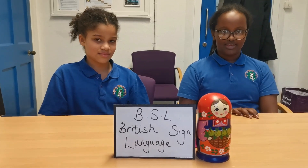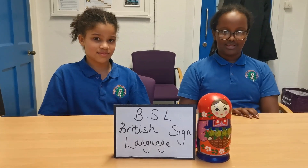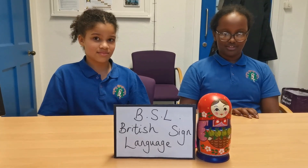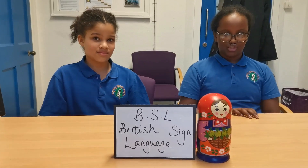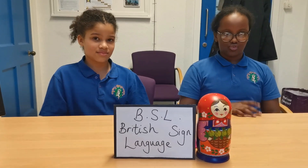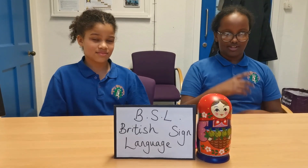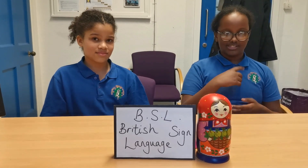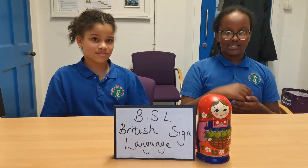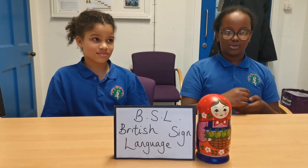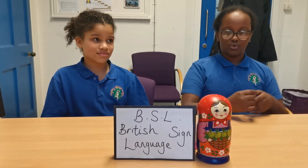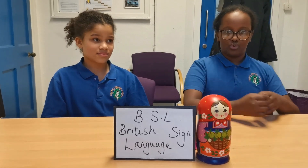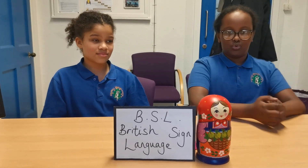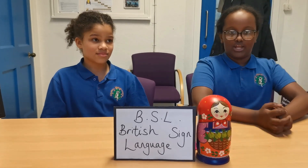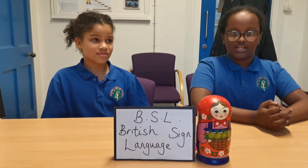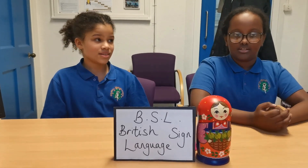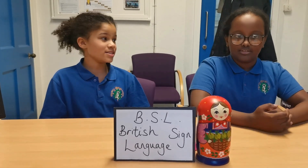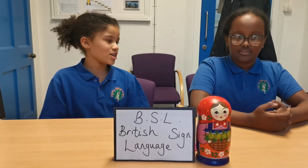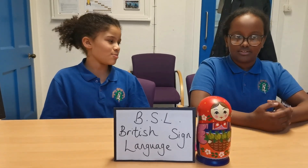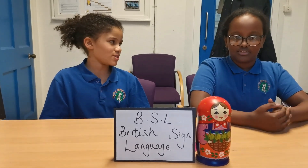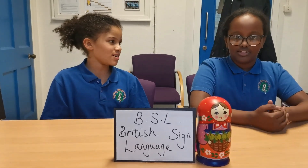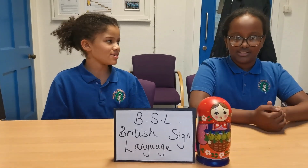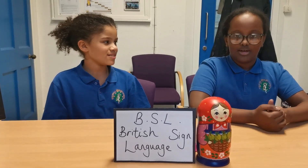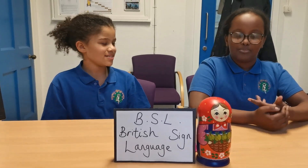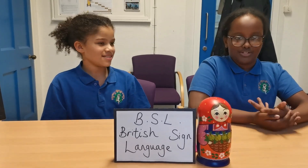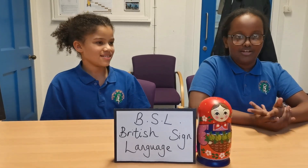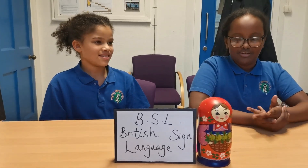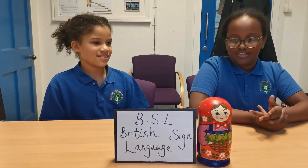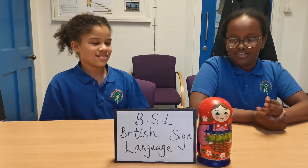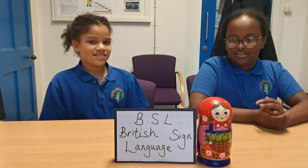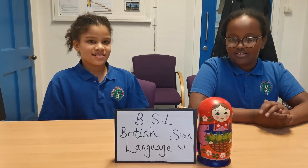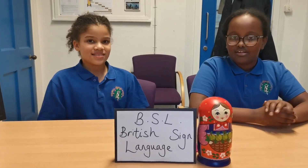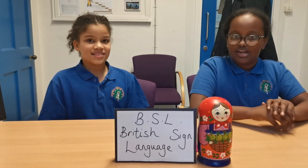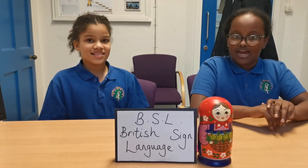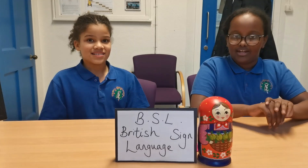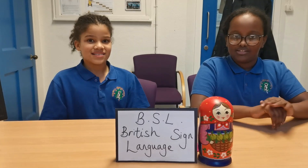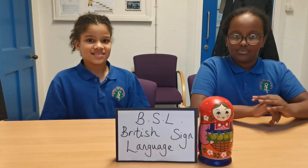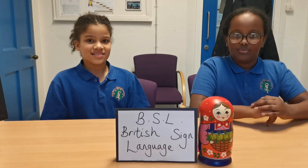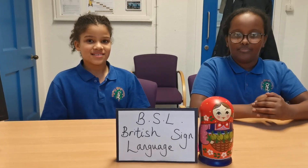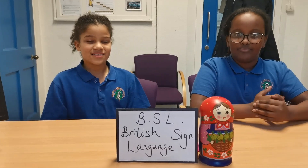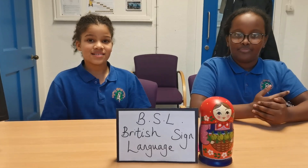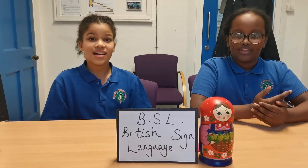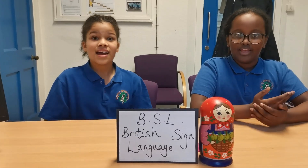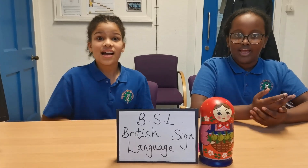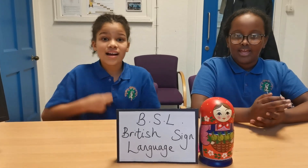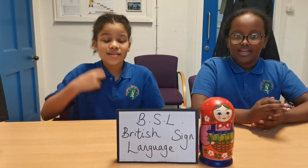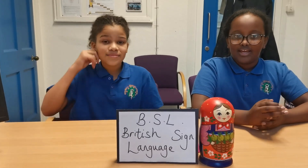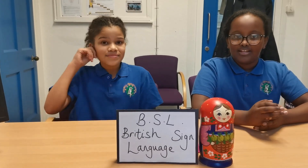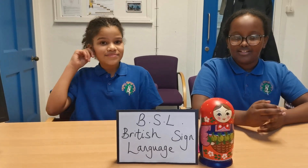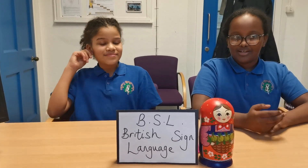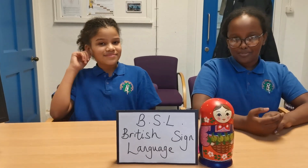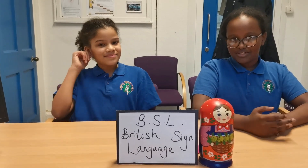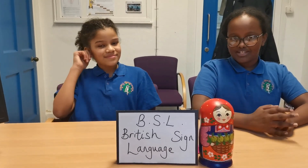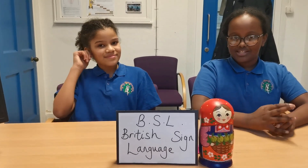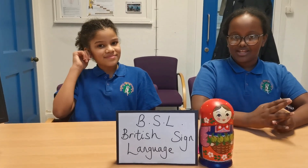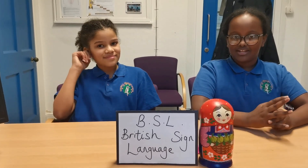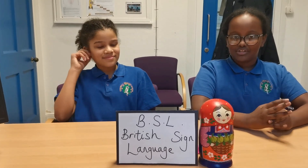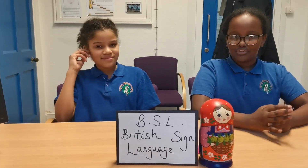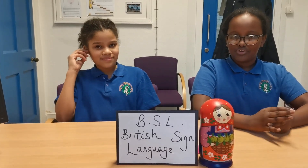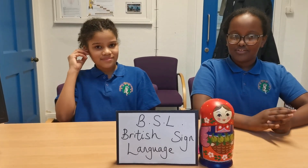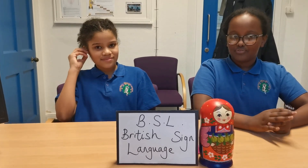being a translator or like interpreter. What's an interpreter, Haala? An interpreter is like, you know, if you